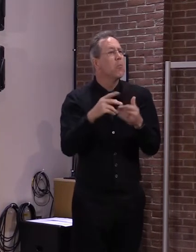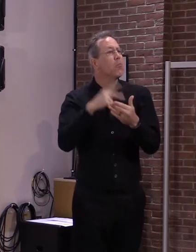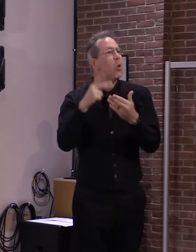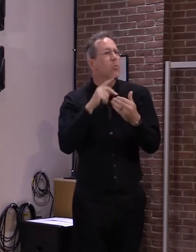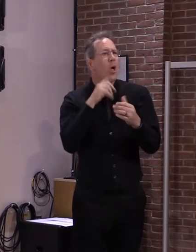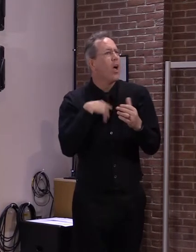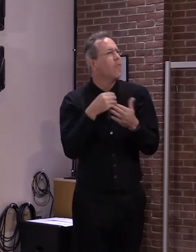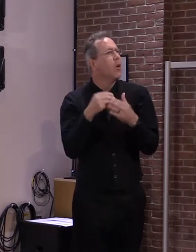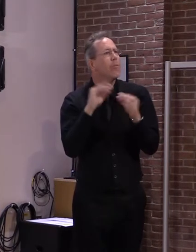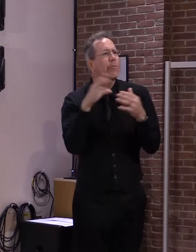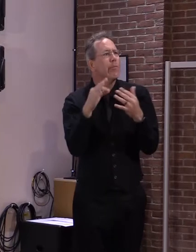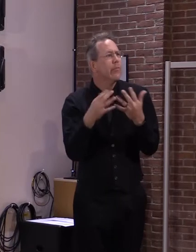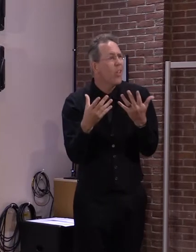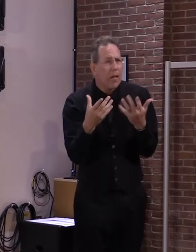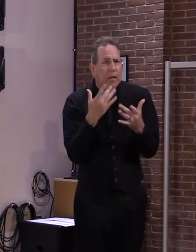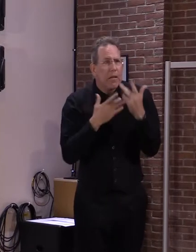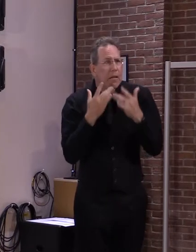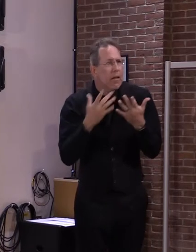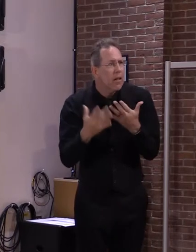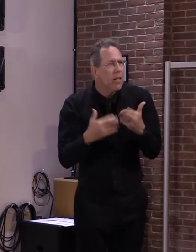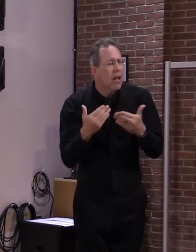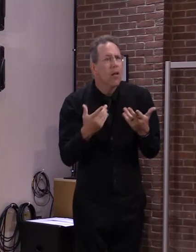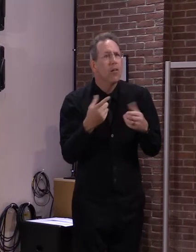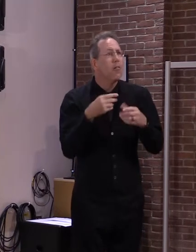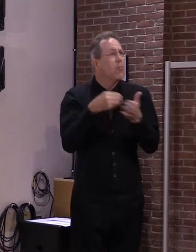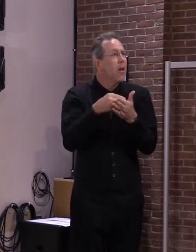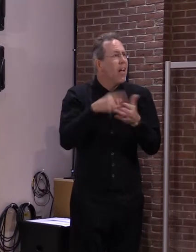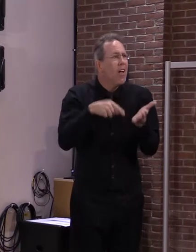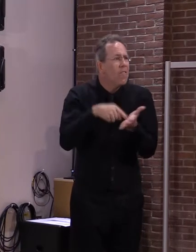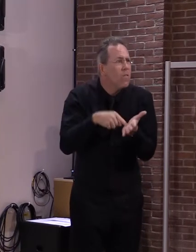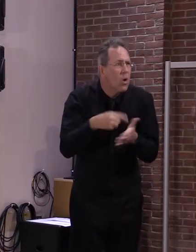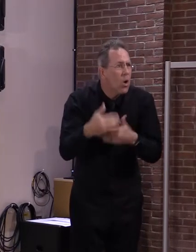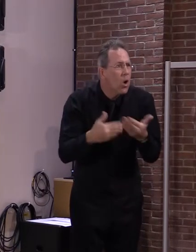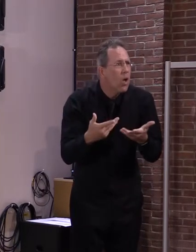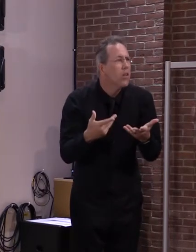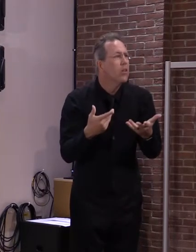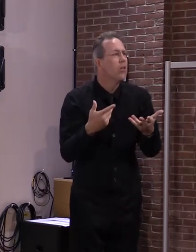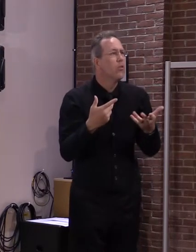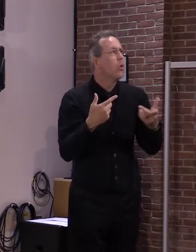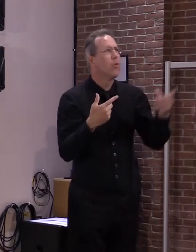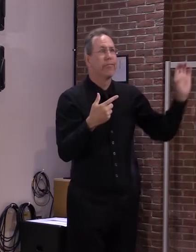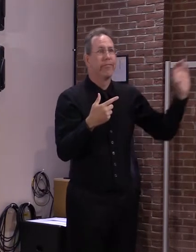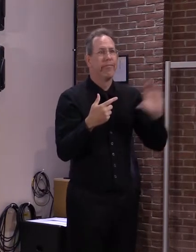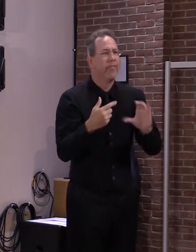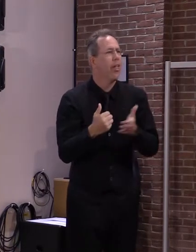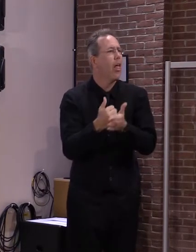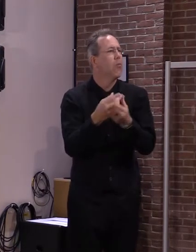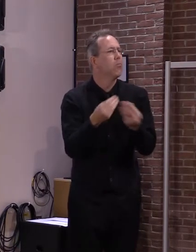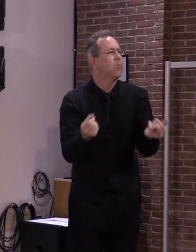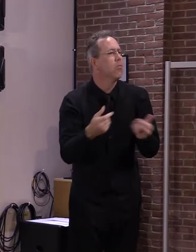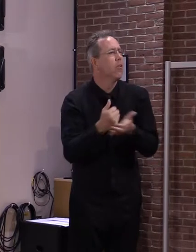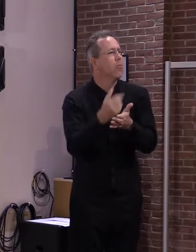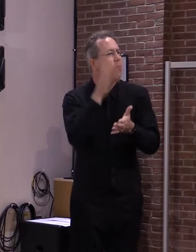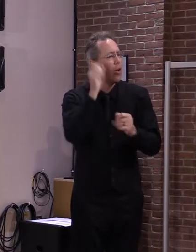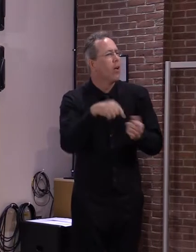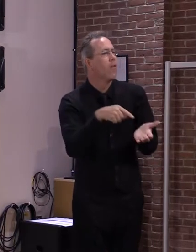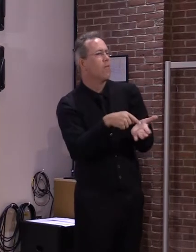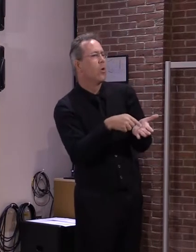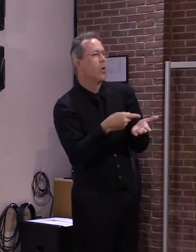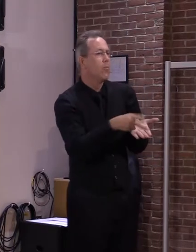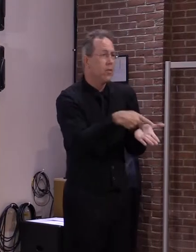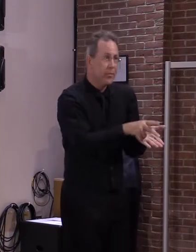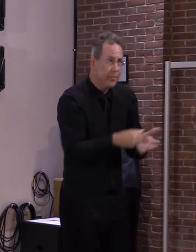addressing affordability for children, youth, and their families, by increasing program slots, weeks, days, and